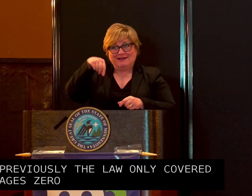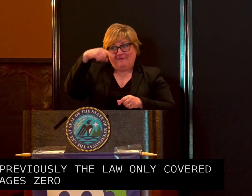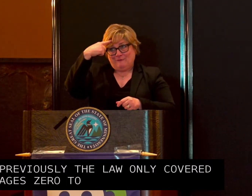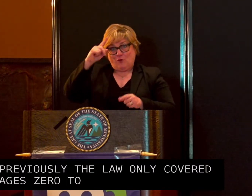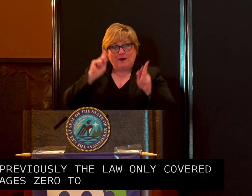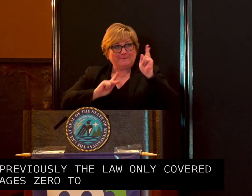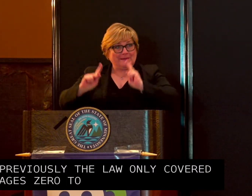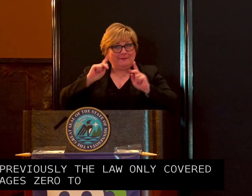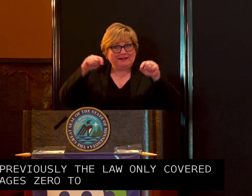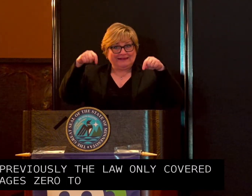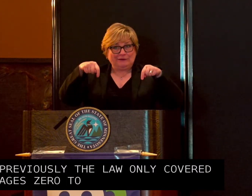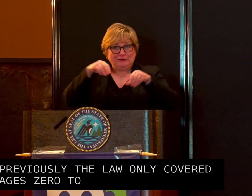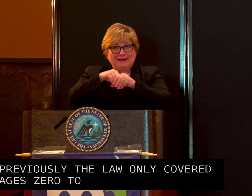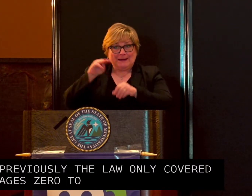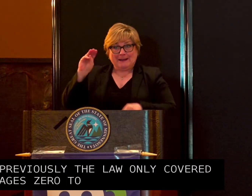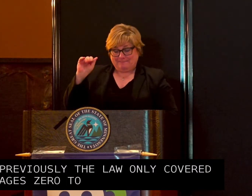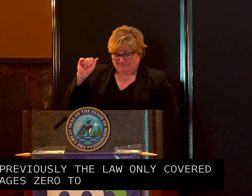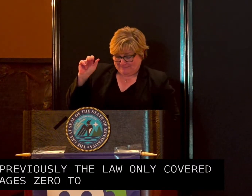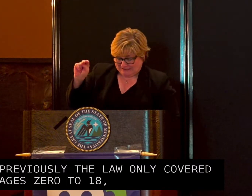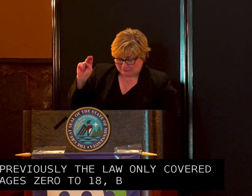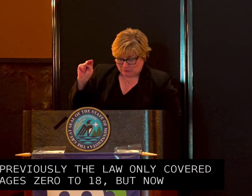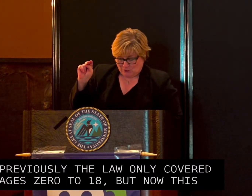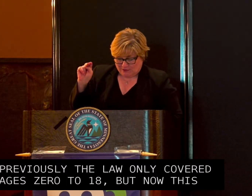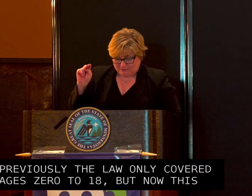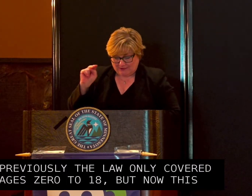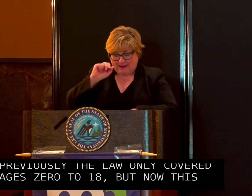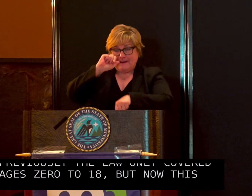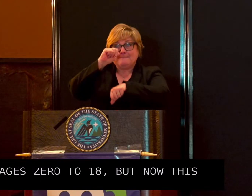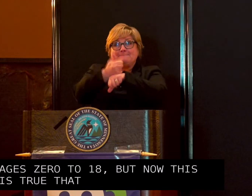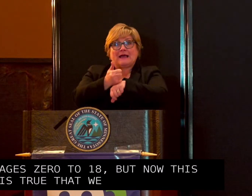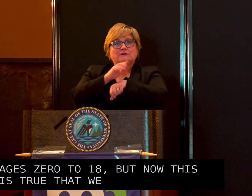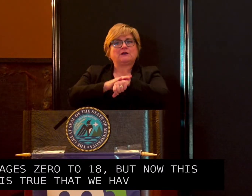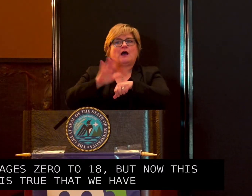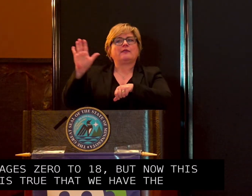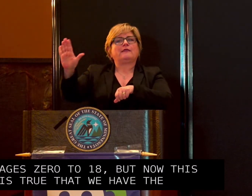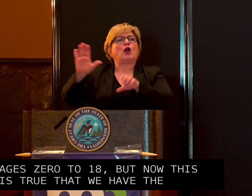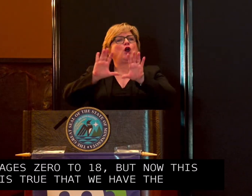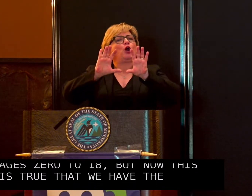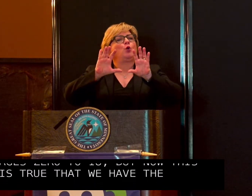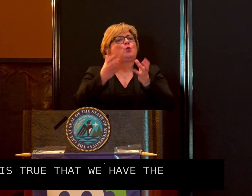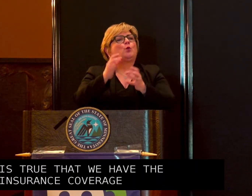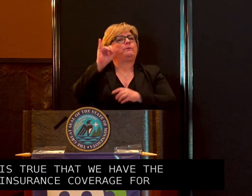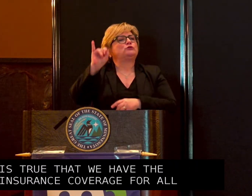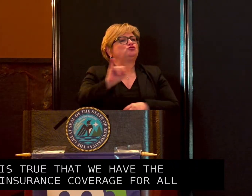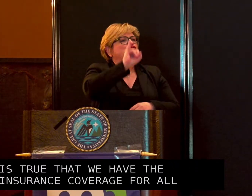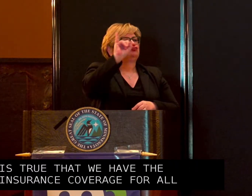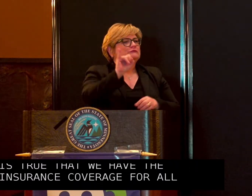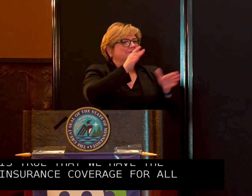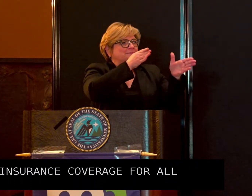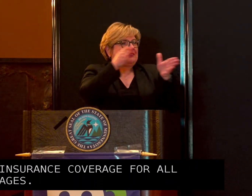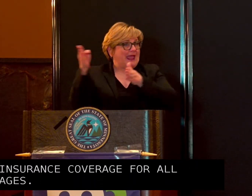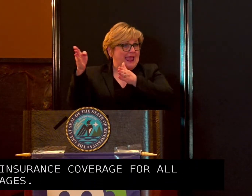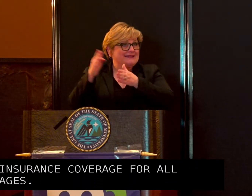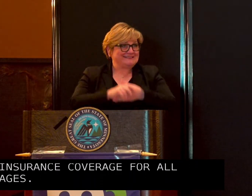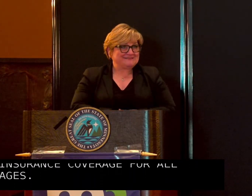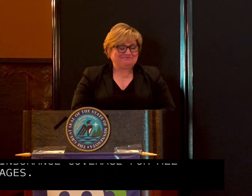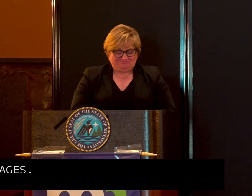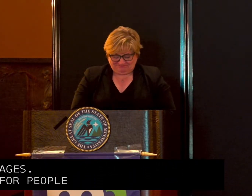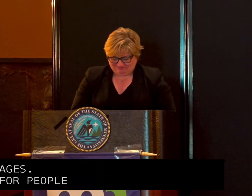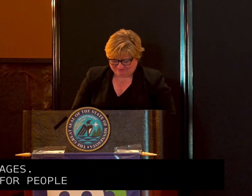now this is true that we have the insurance coverage for all ages for people in